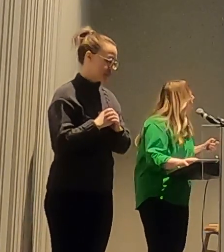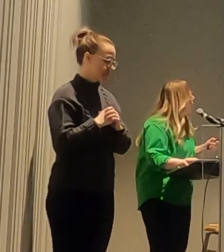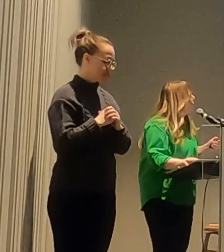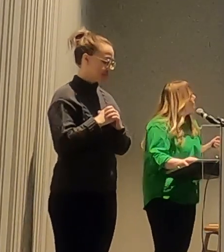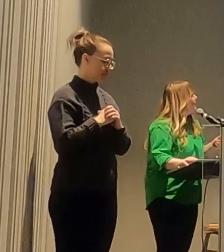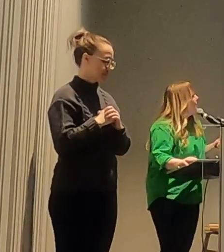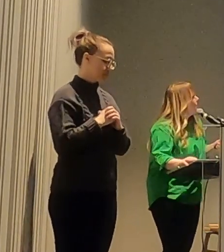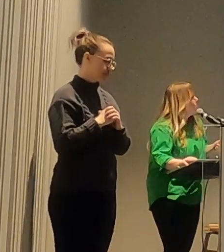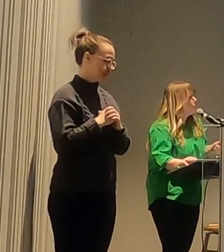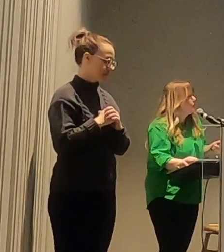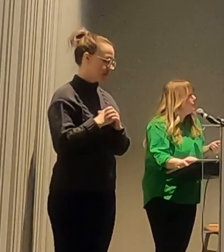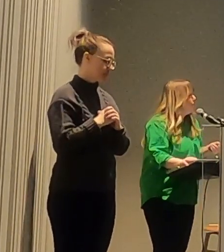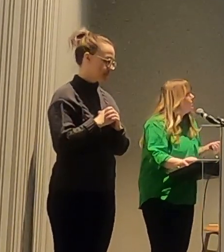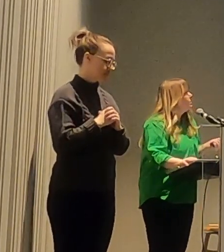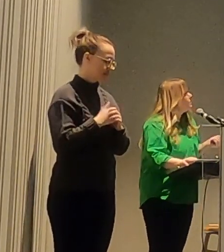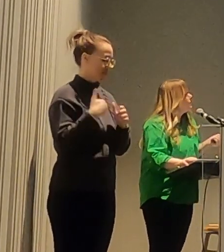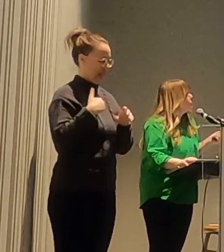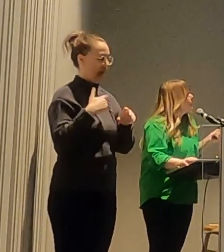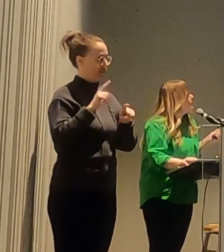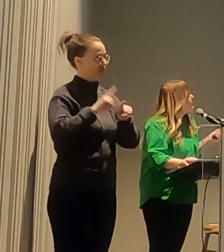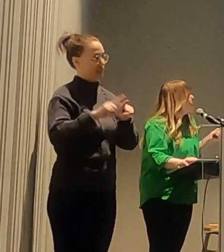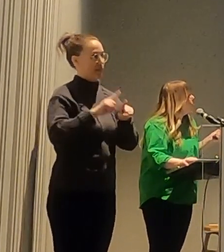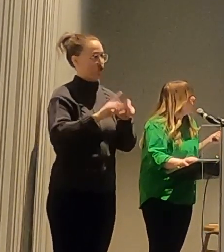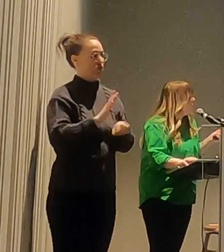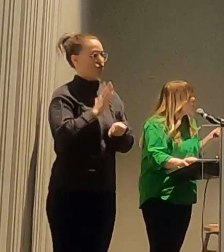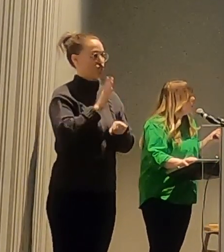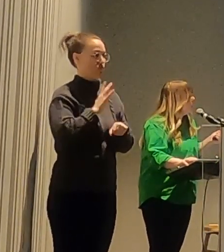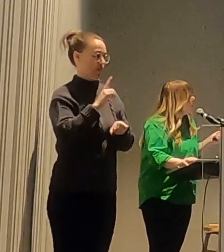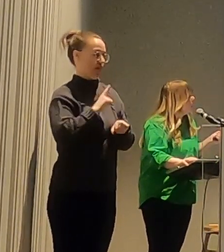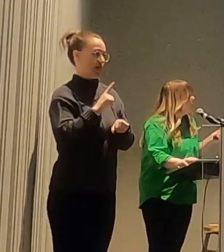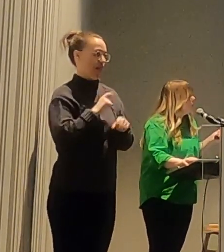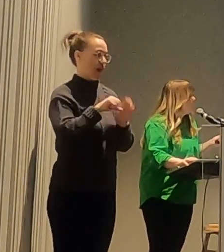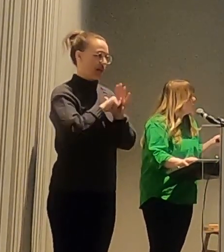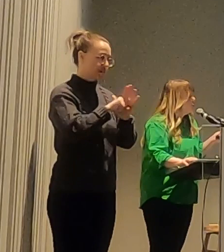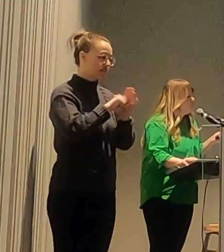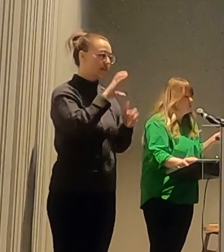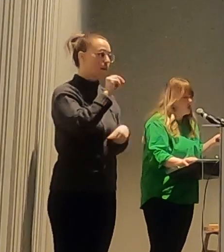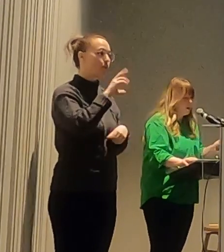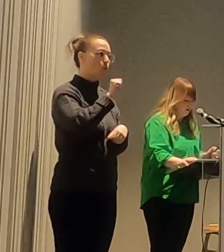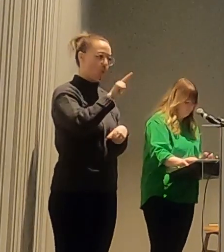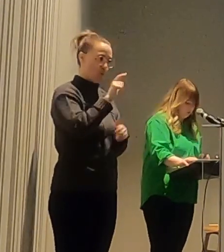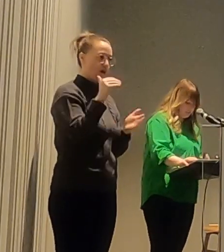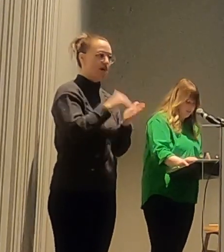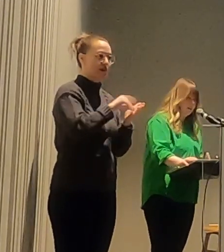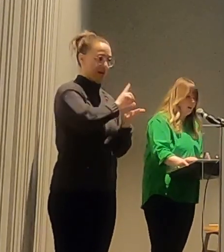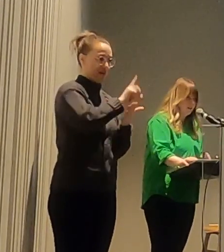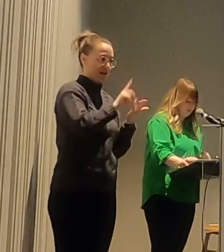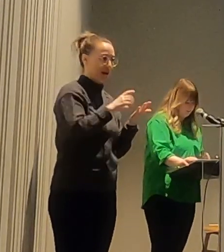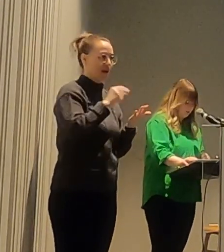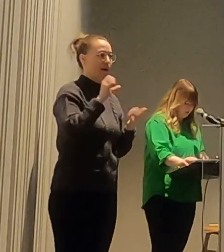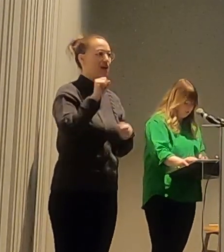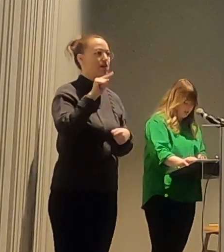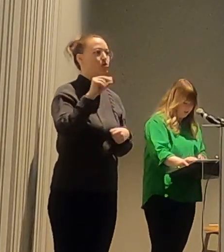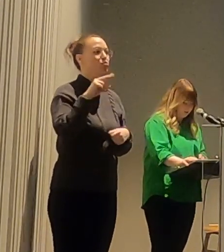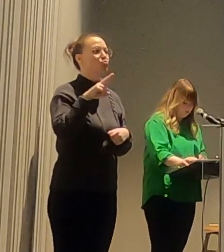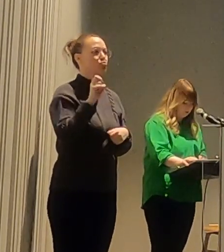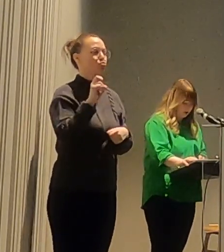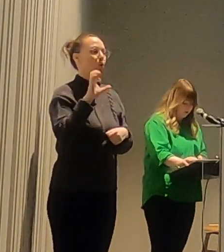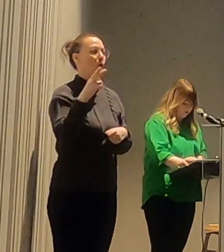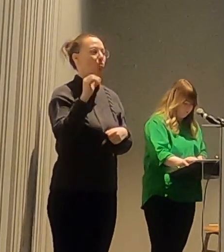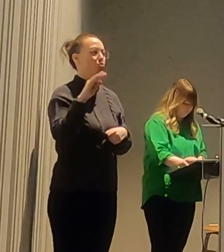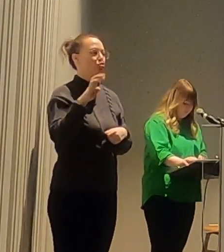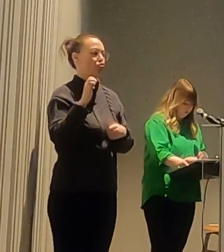There are also many auspicious symbols, such as the coral again, and the stone chime, which is a lucky symbol in